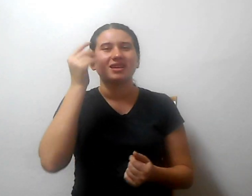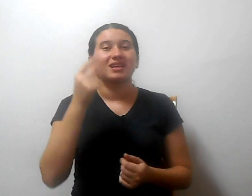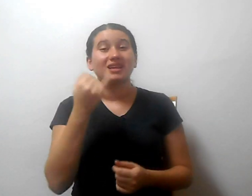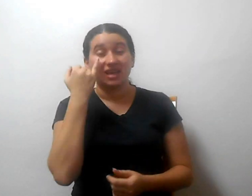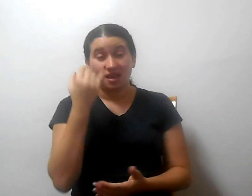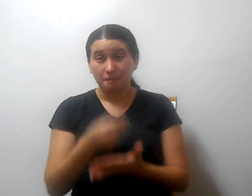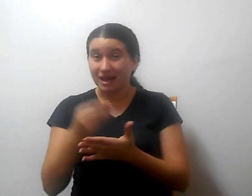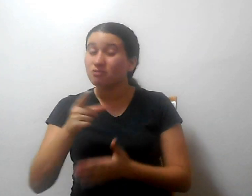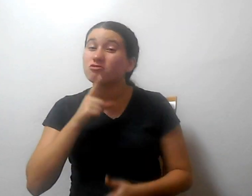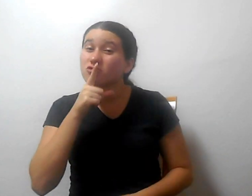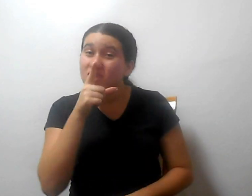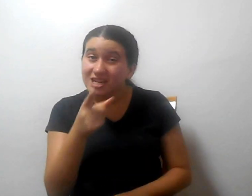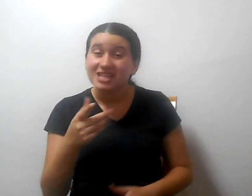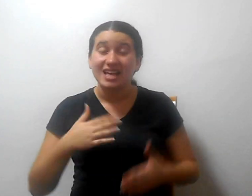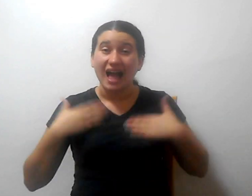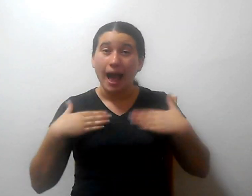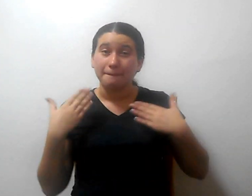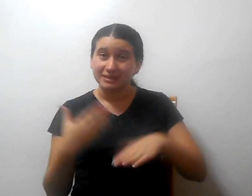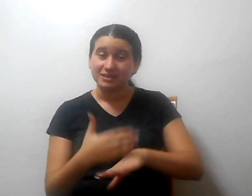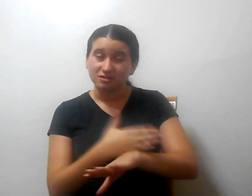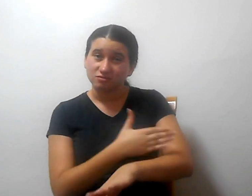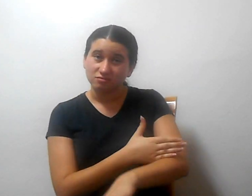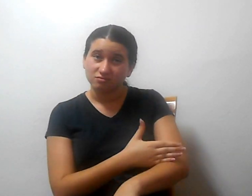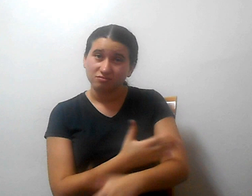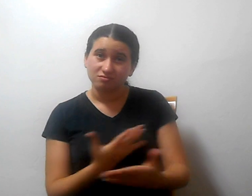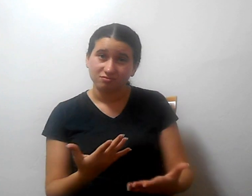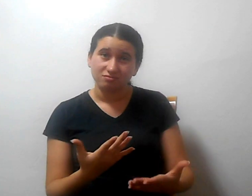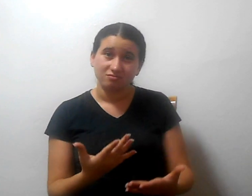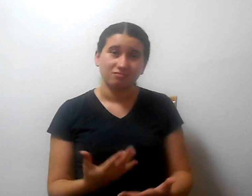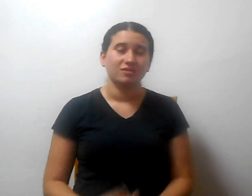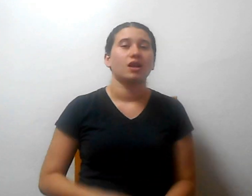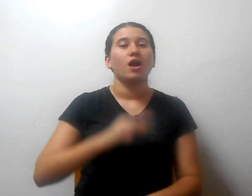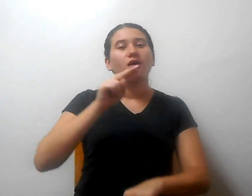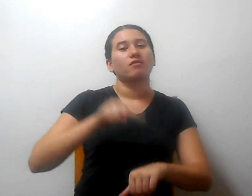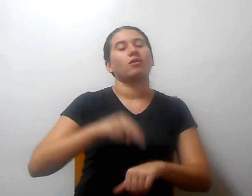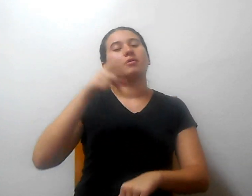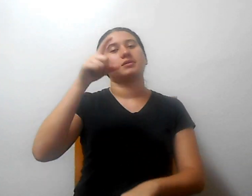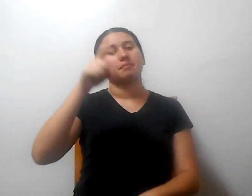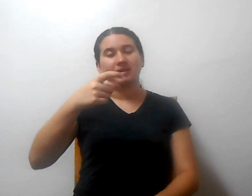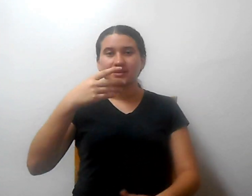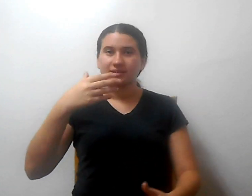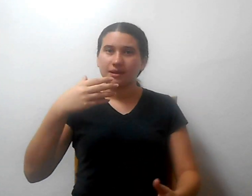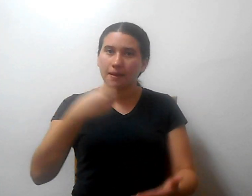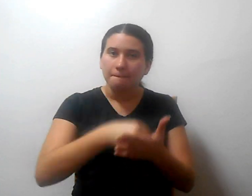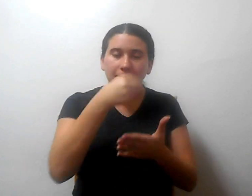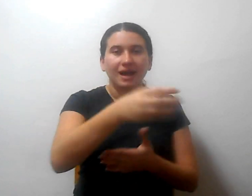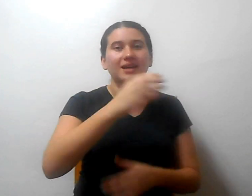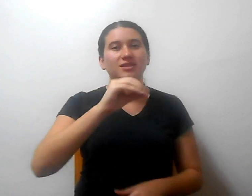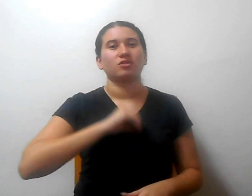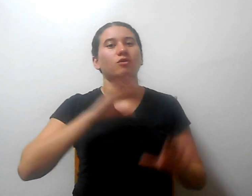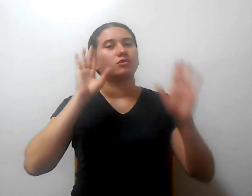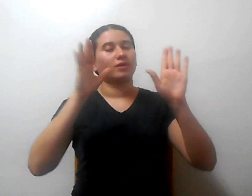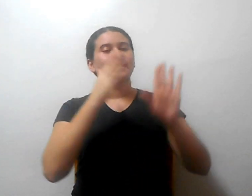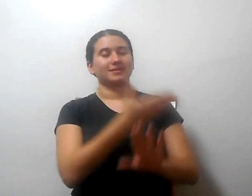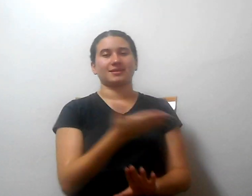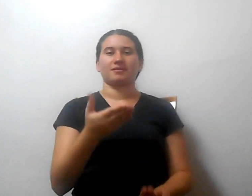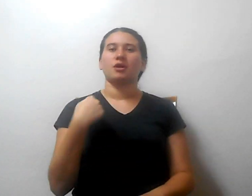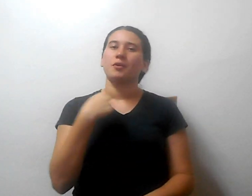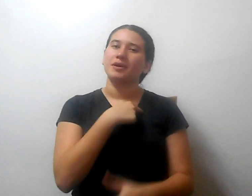happier? Truly? By all means, we should buy and own some great stuff. But we want stuff that we're